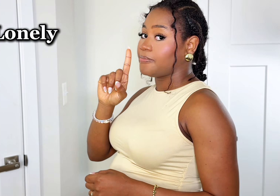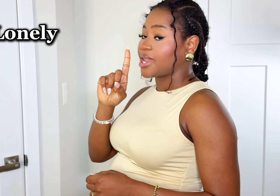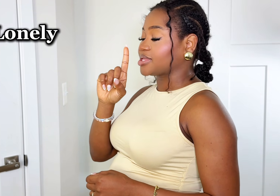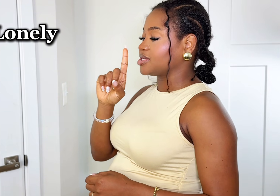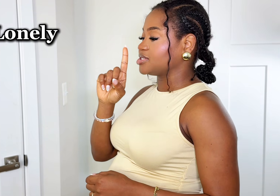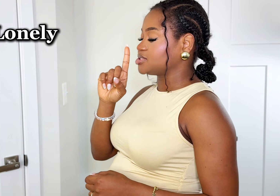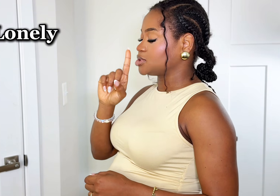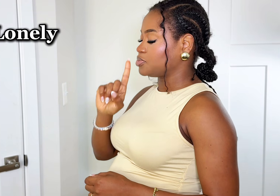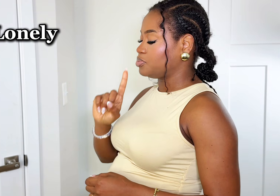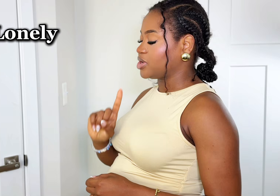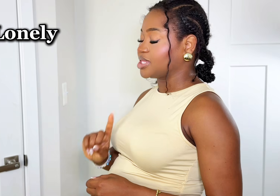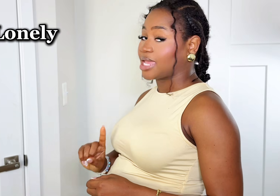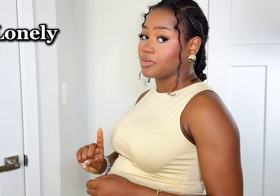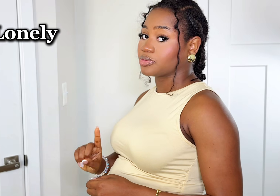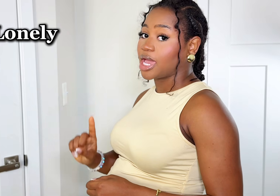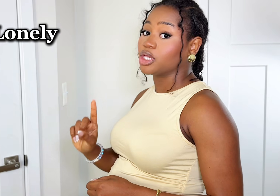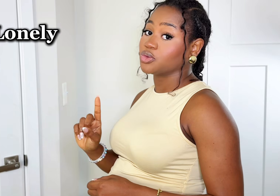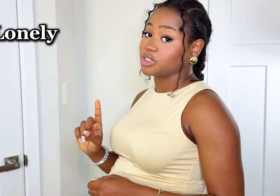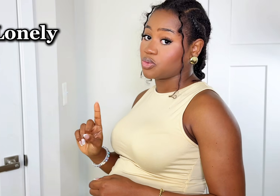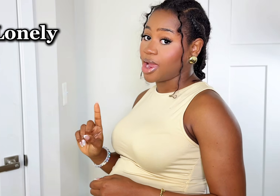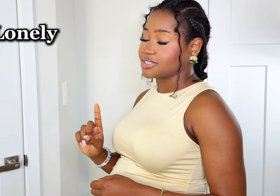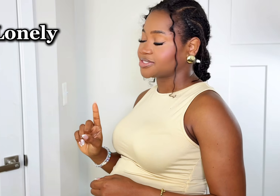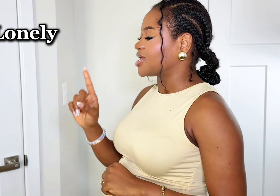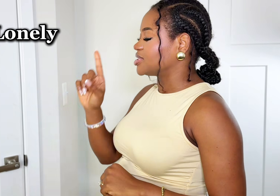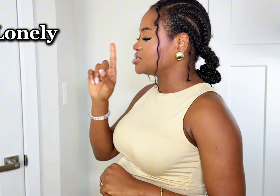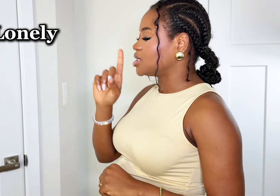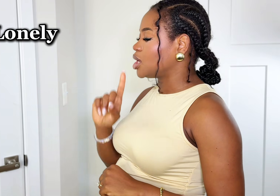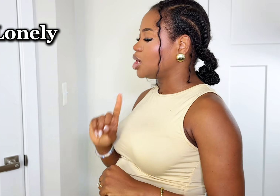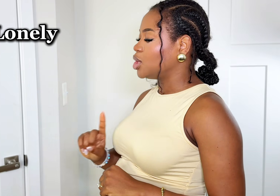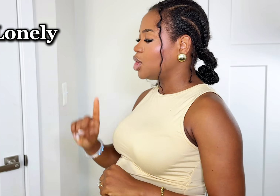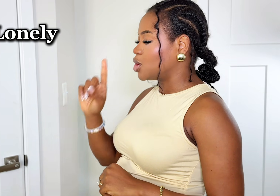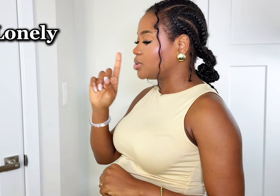like this, bring it down, and you do it twice. Like this. Lonely.